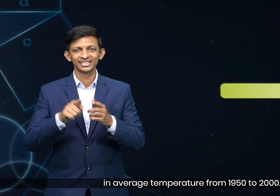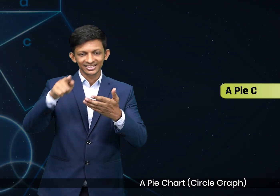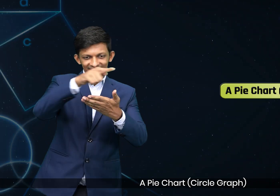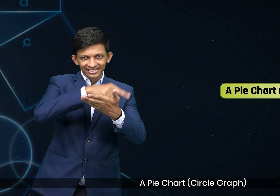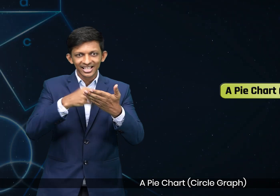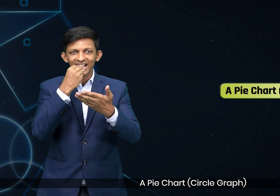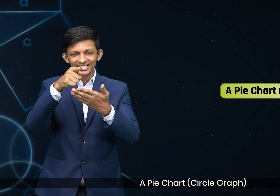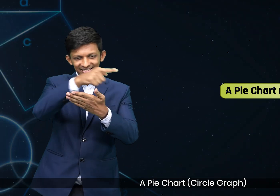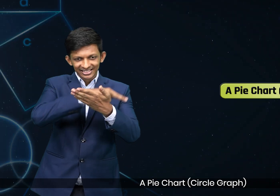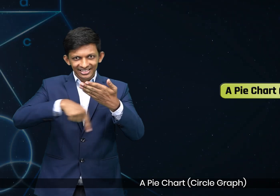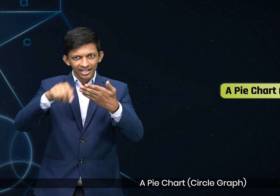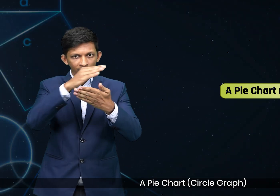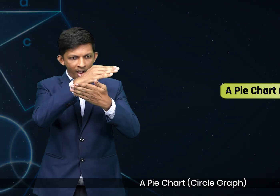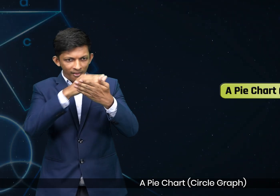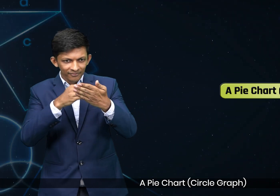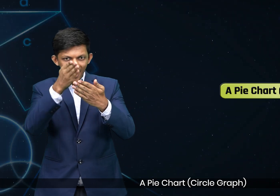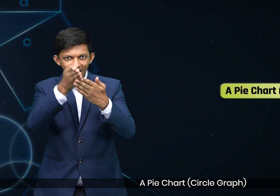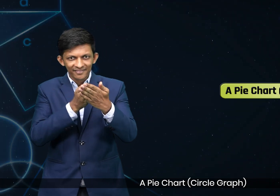A pie chart or circle graph.